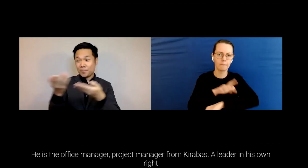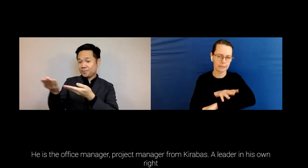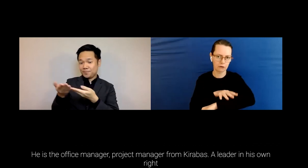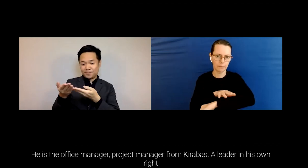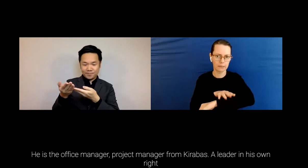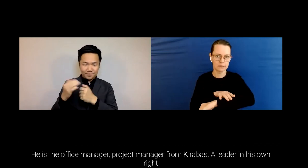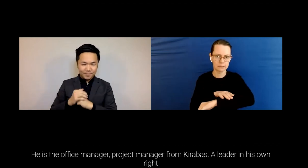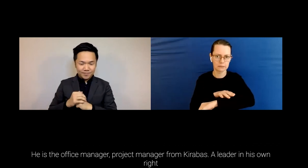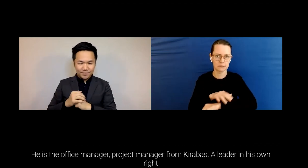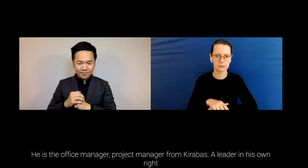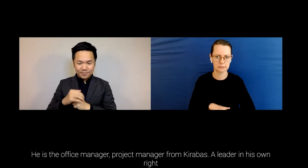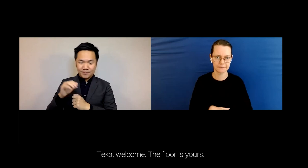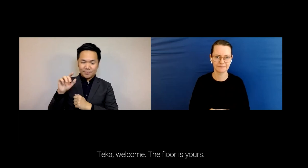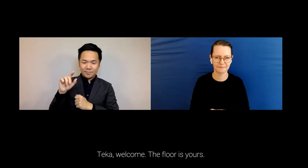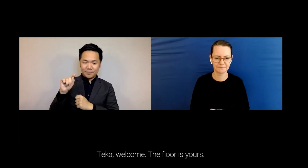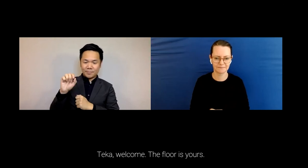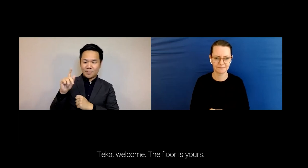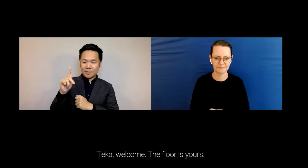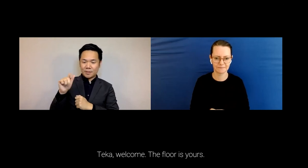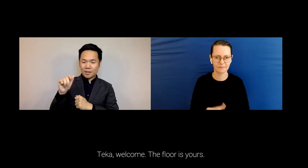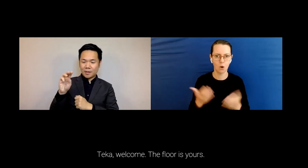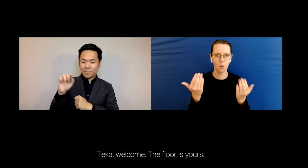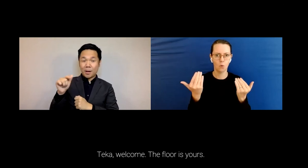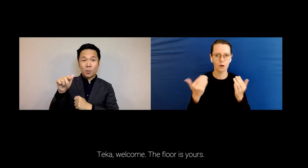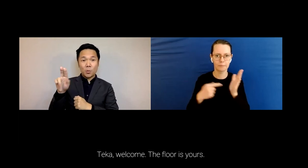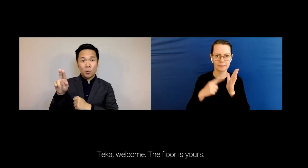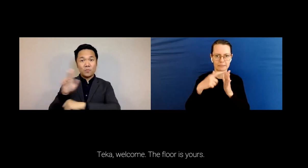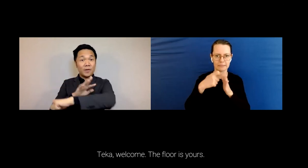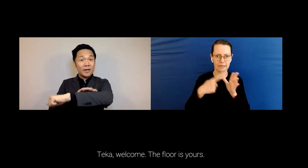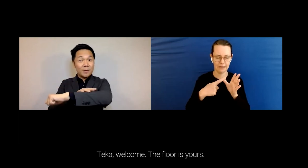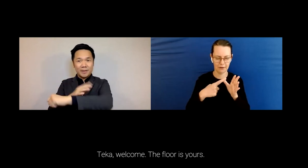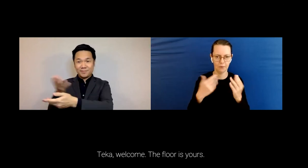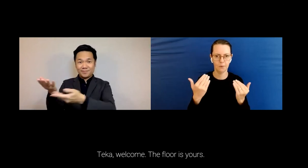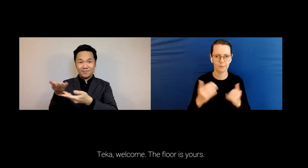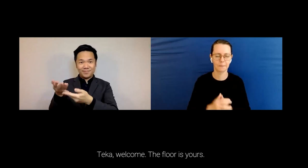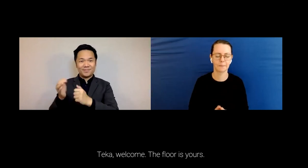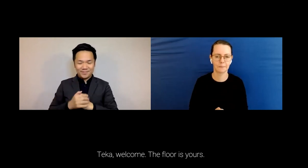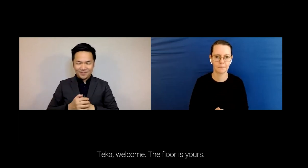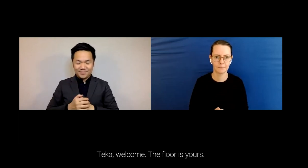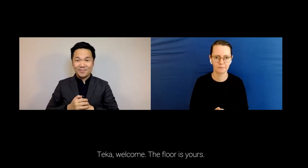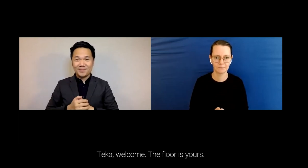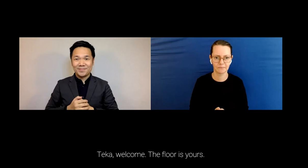in his own right. Teka, welcome. Kona Maori, the floor is yours.